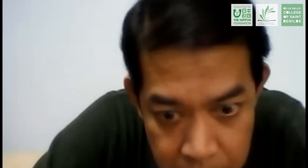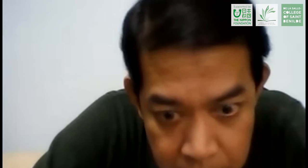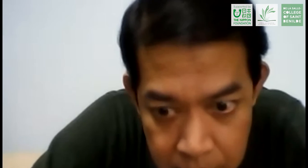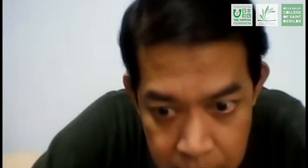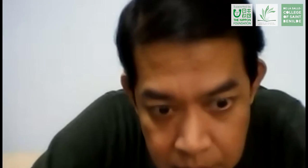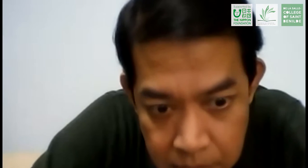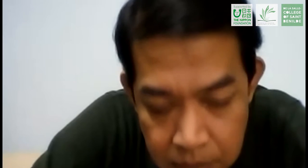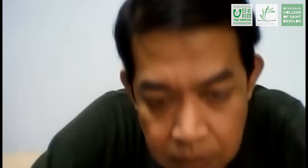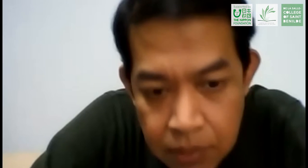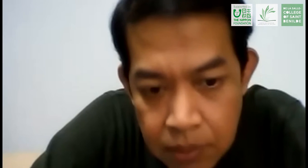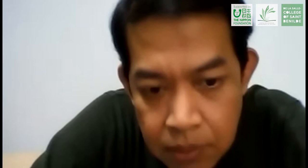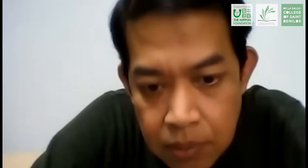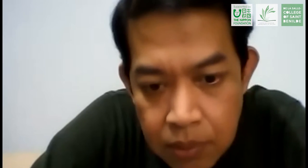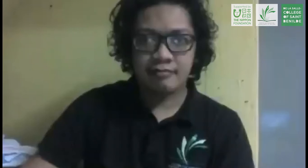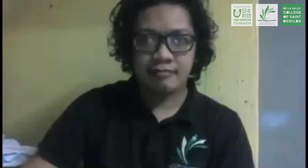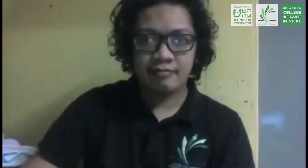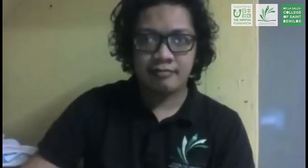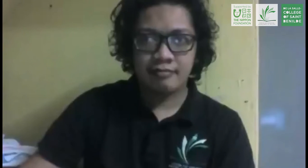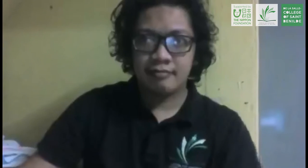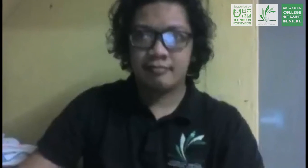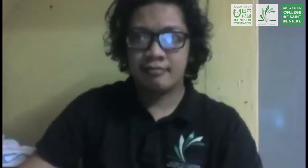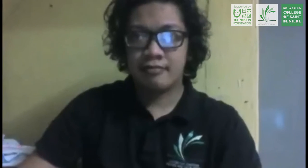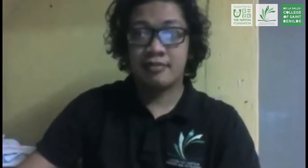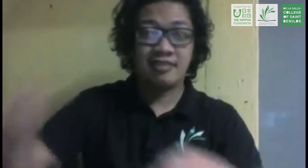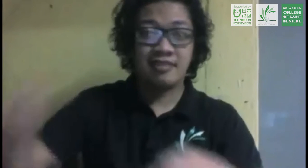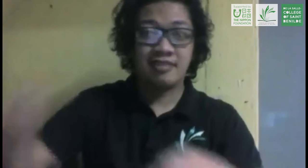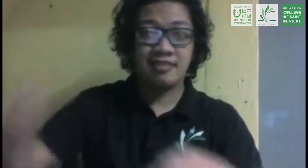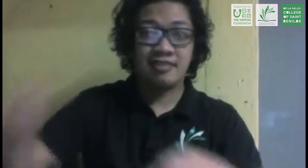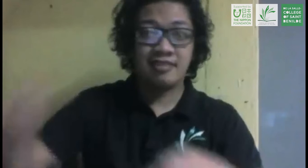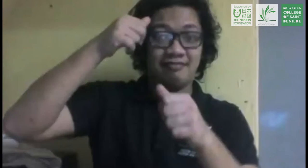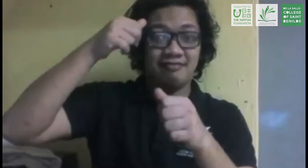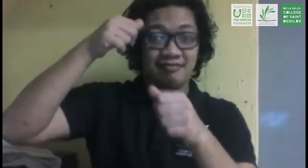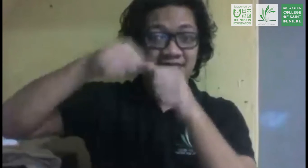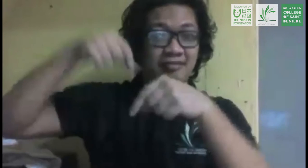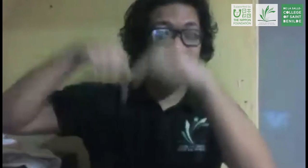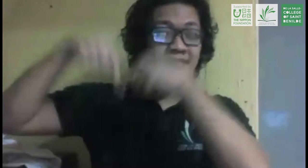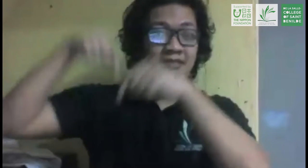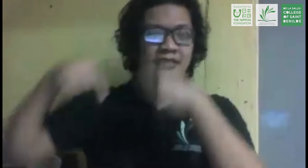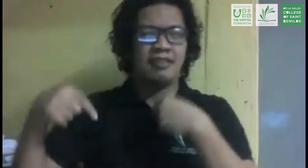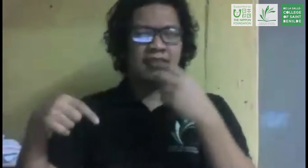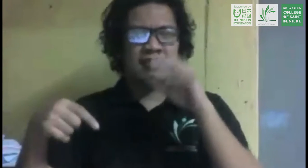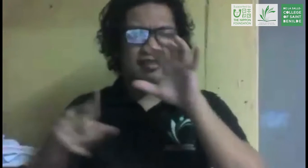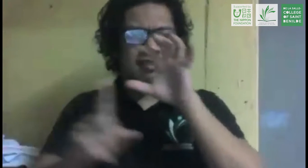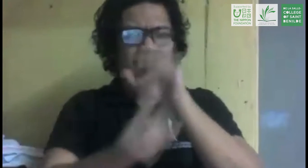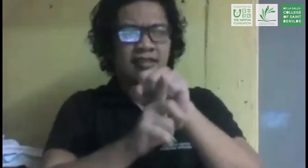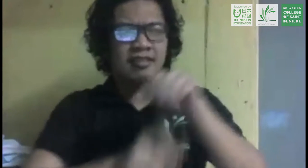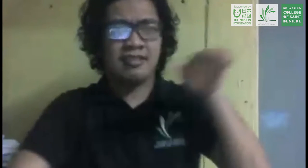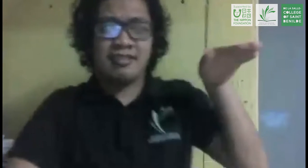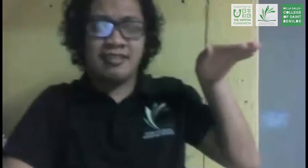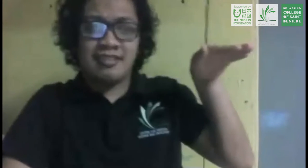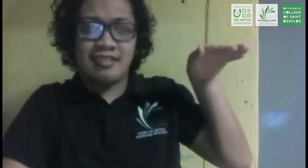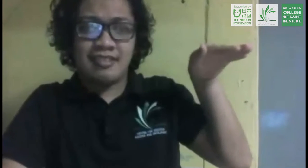Nat has his hand up.